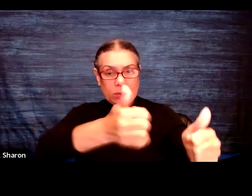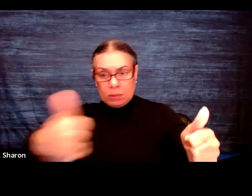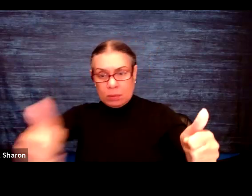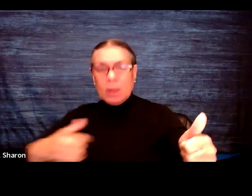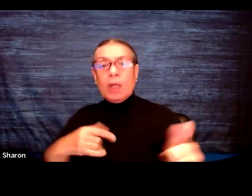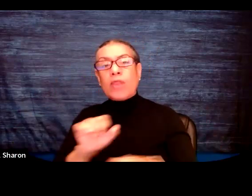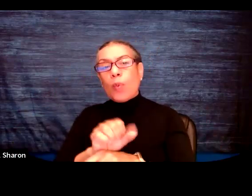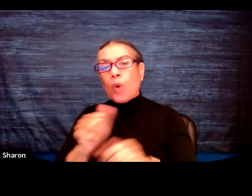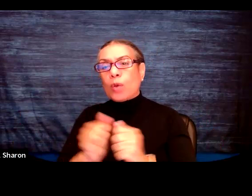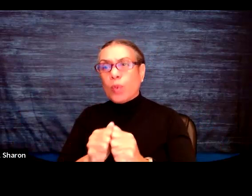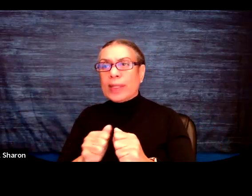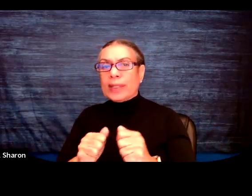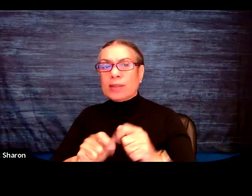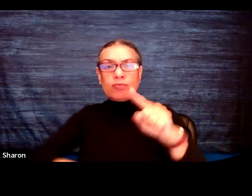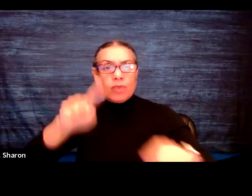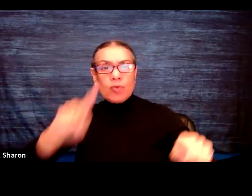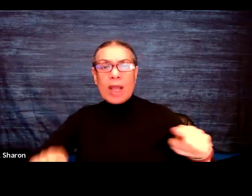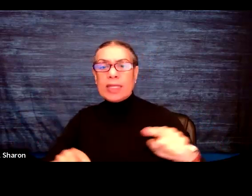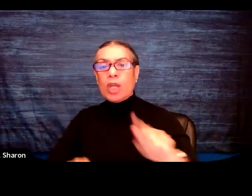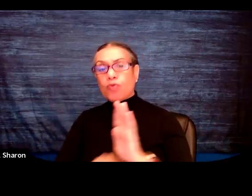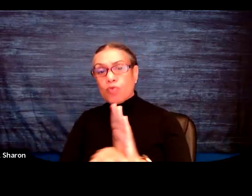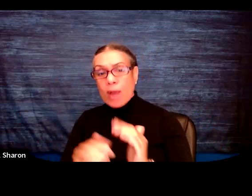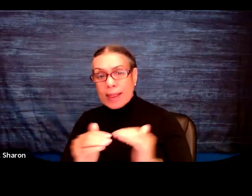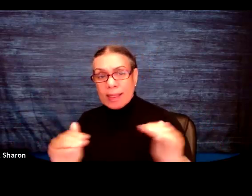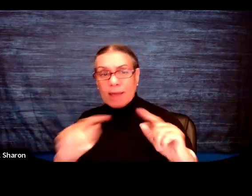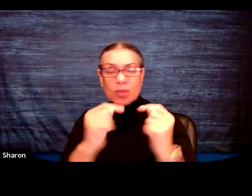grade level teams or content teams at a school.